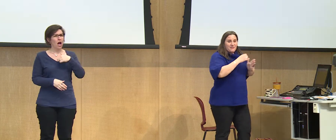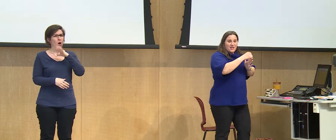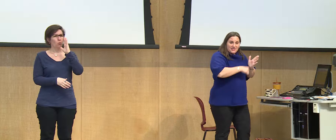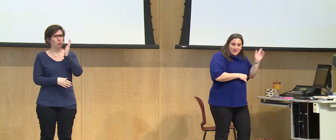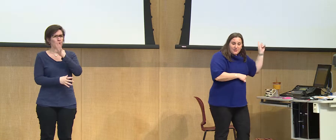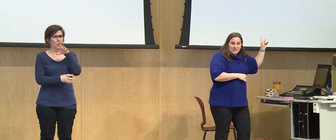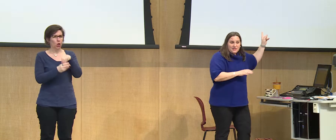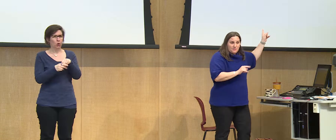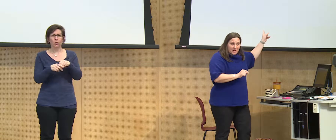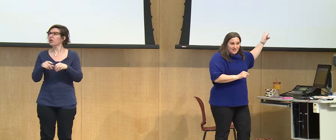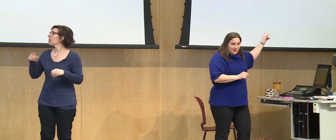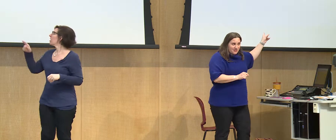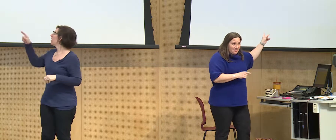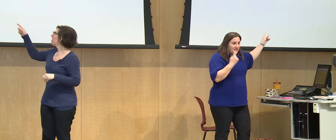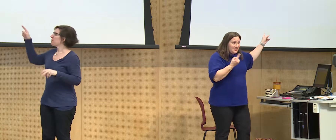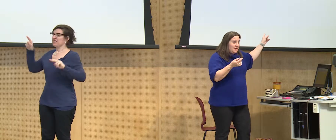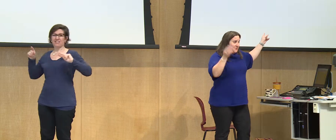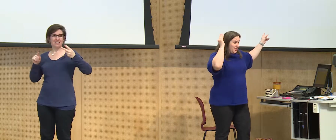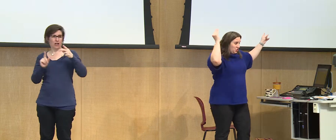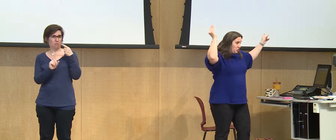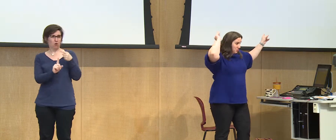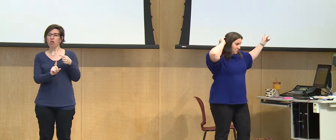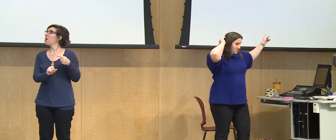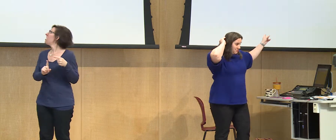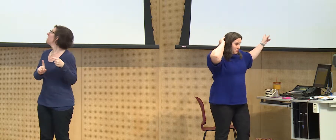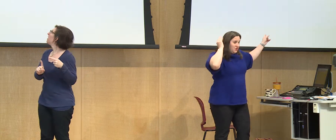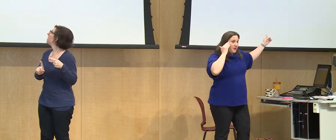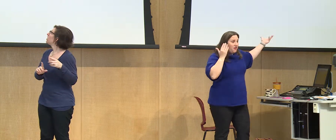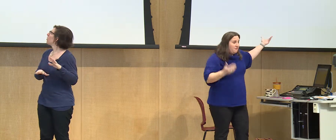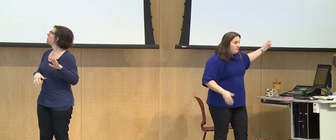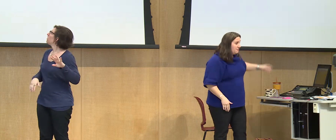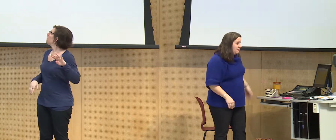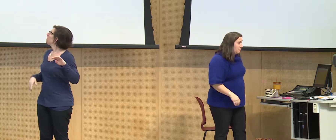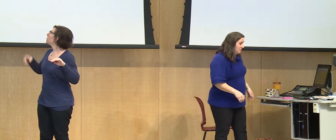my syllabus, but it's something to be aware of.